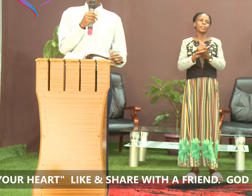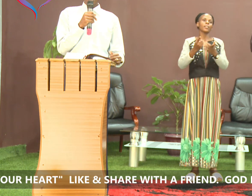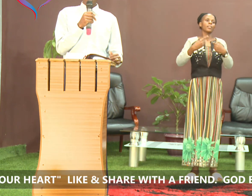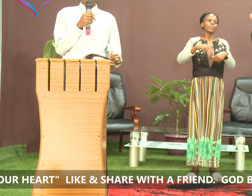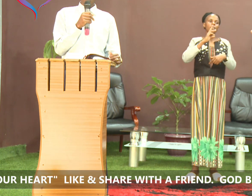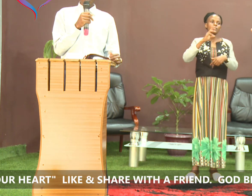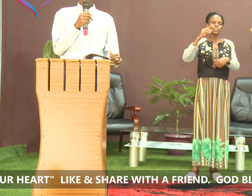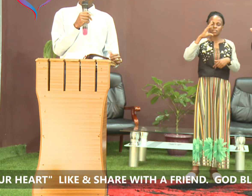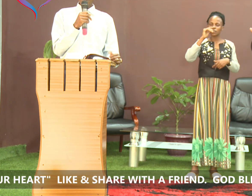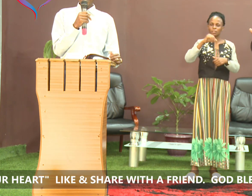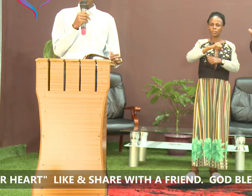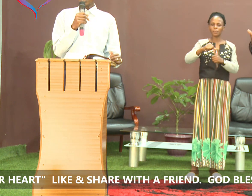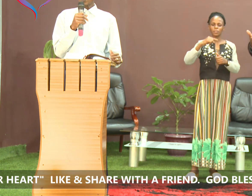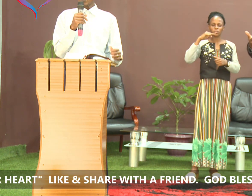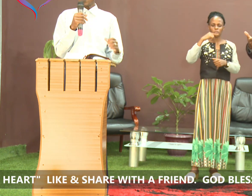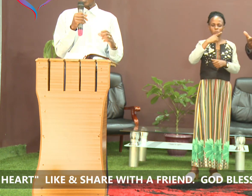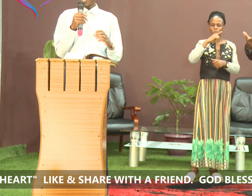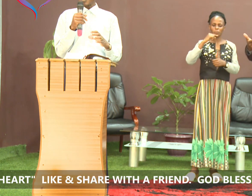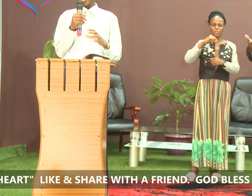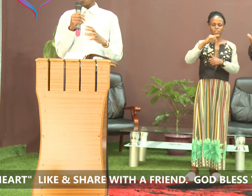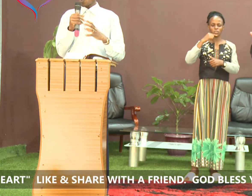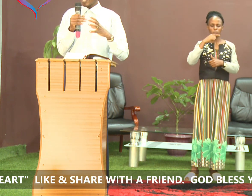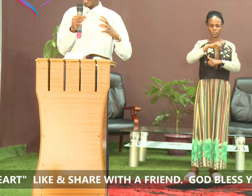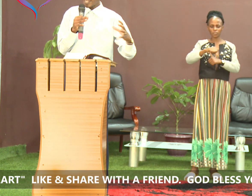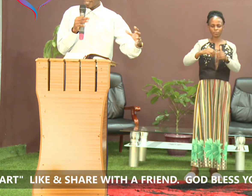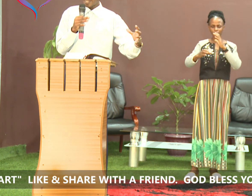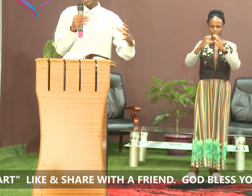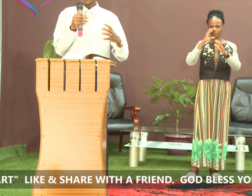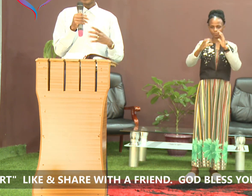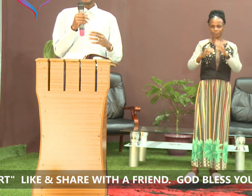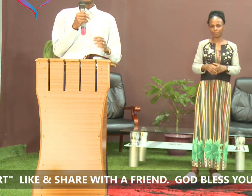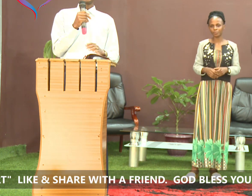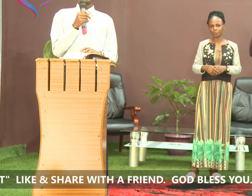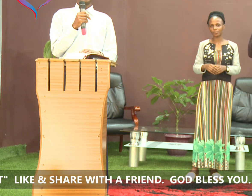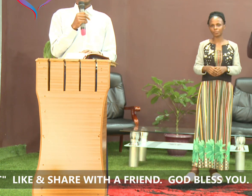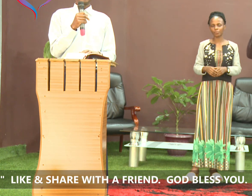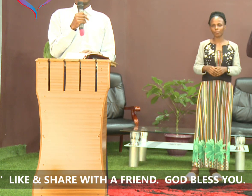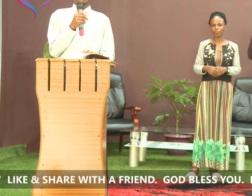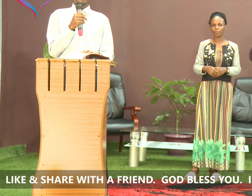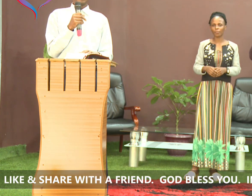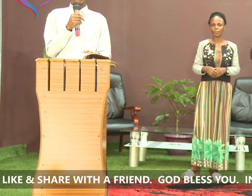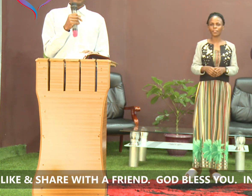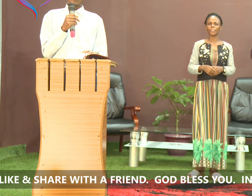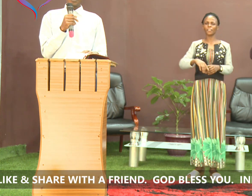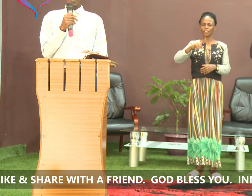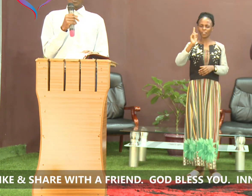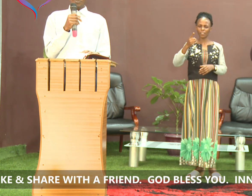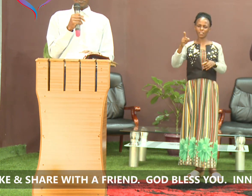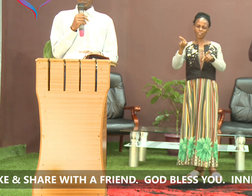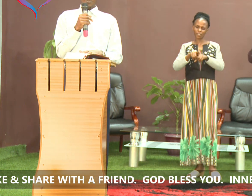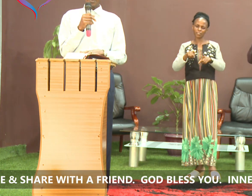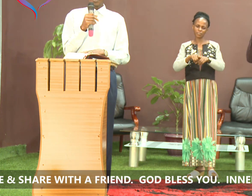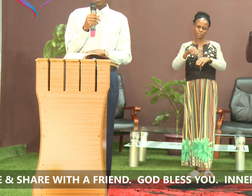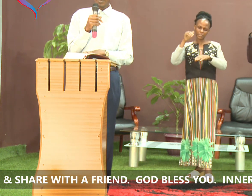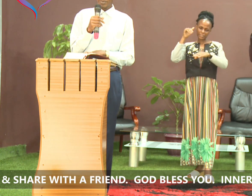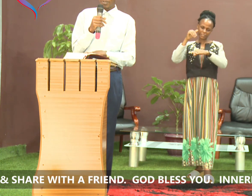social media is about communication. Kubanga twogera ku social media ate ali kukwogeraganya. Number 1, as a sender, you need, a